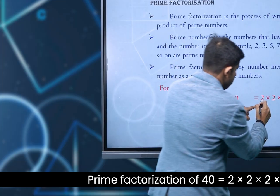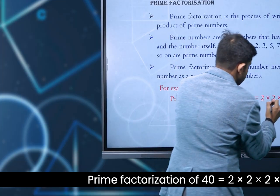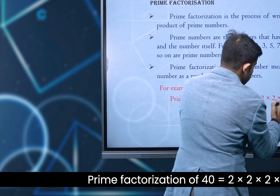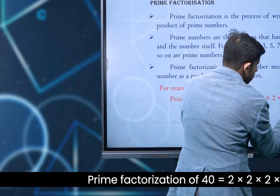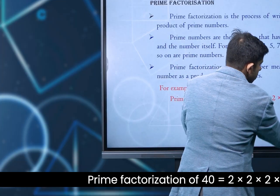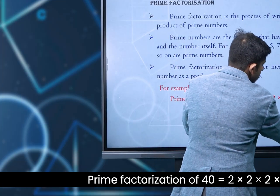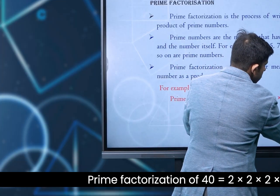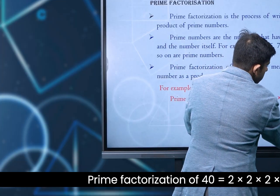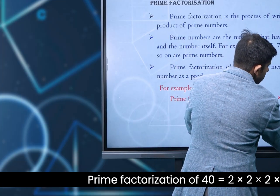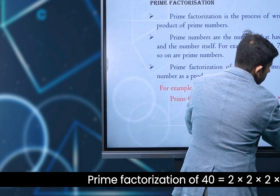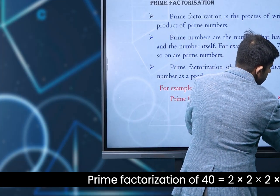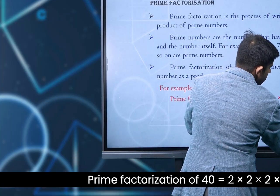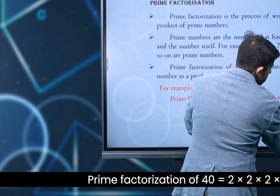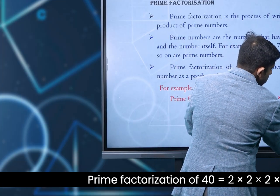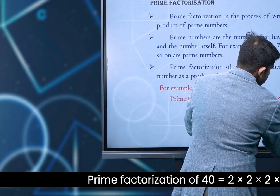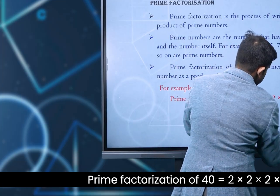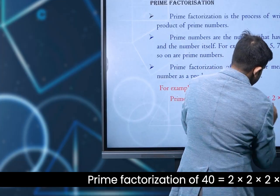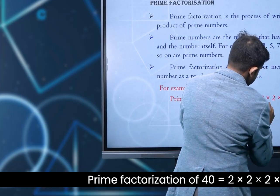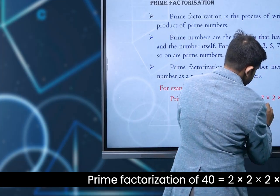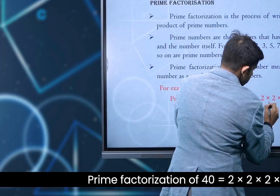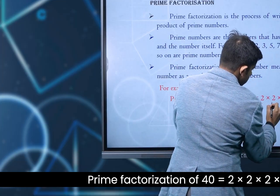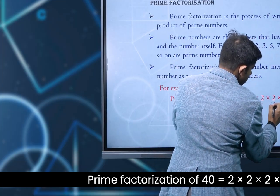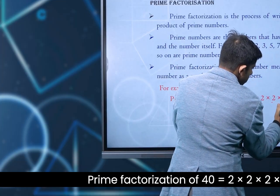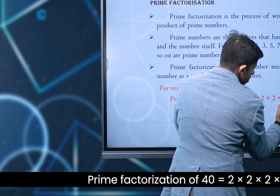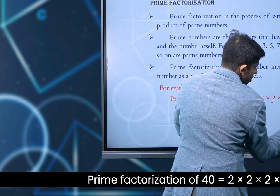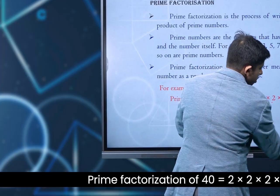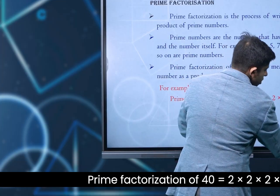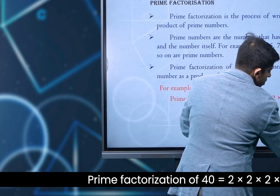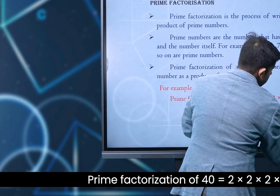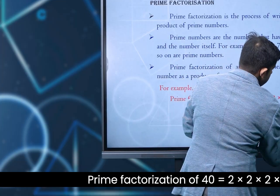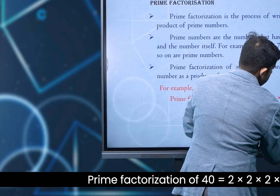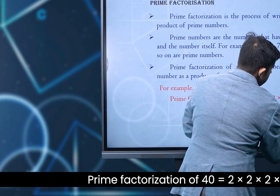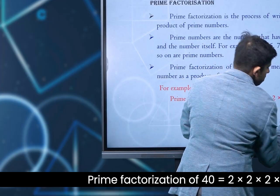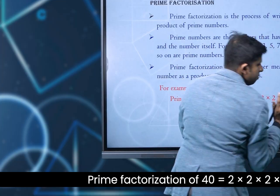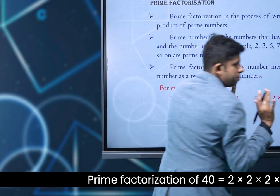Prime factorization of 40 is equal to 2 into 2 into 2 into 5